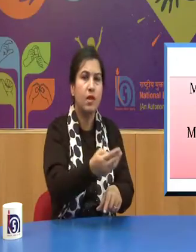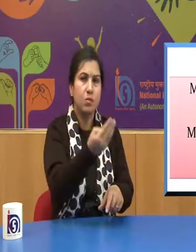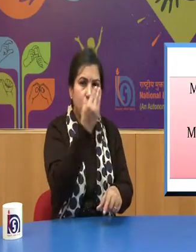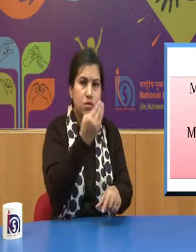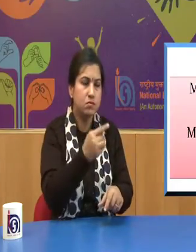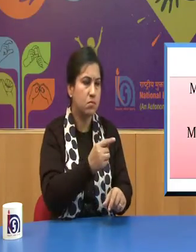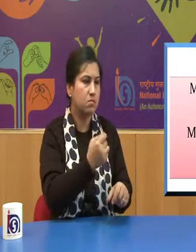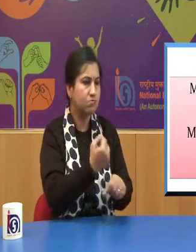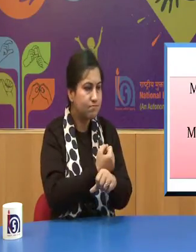them.